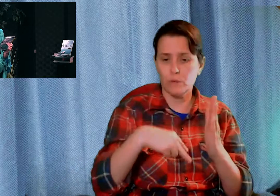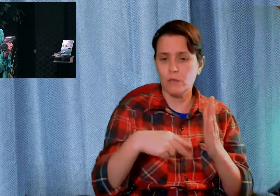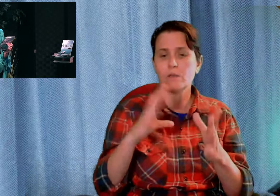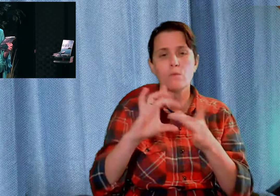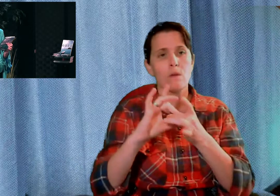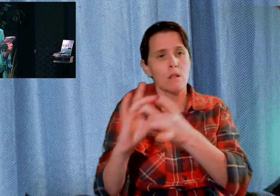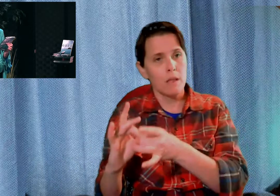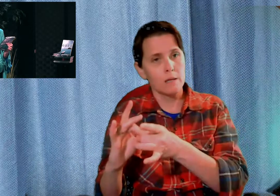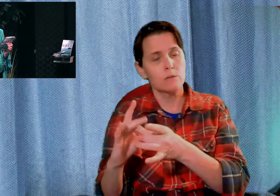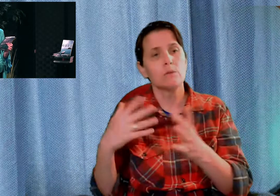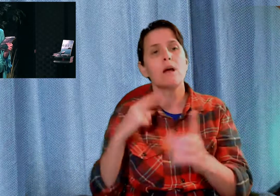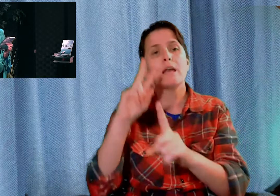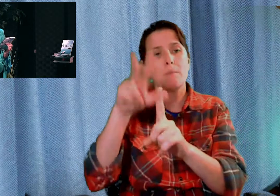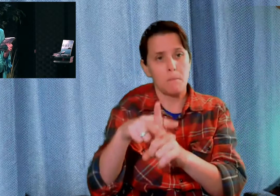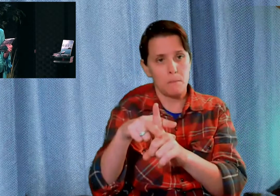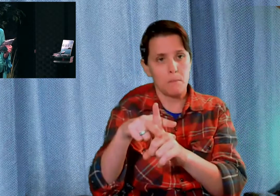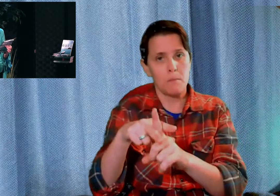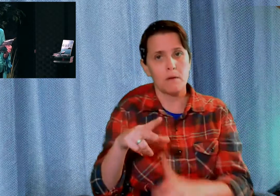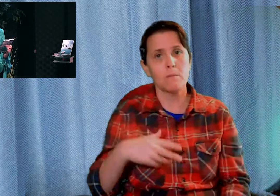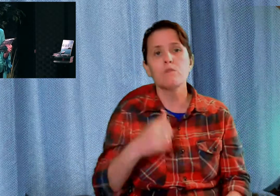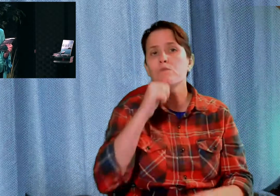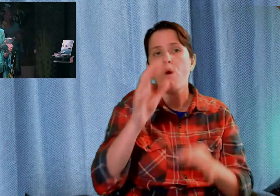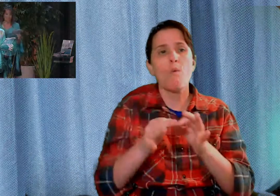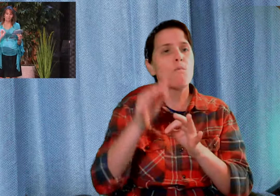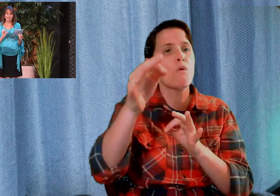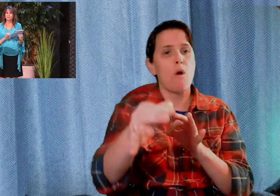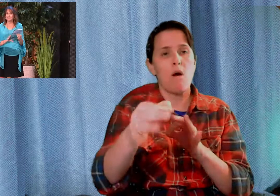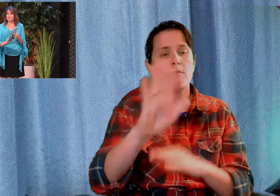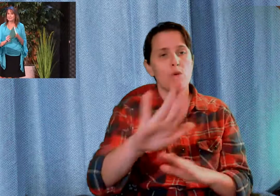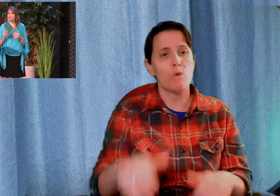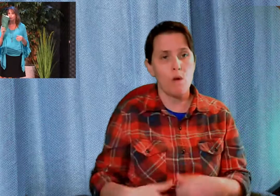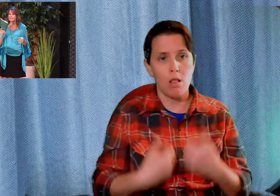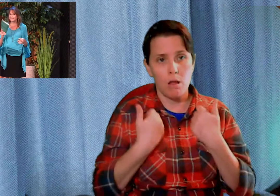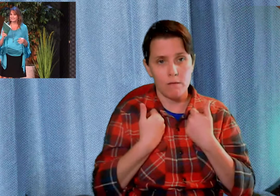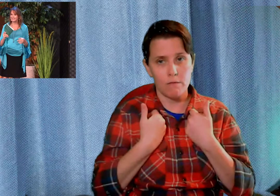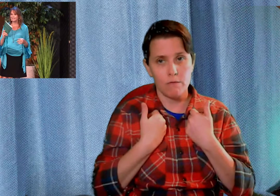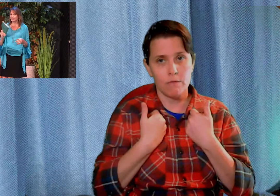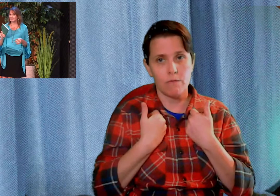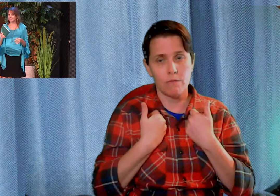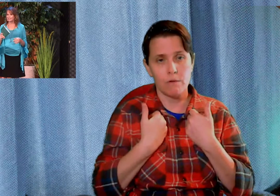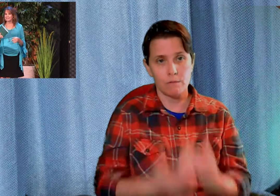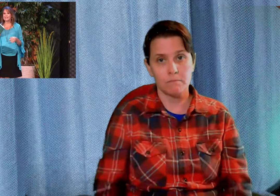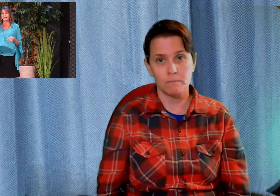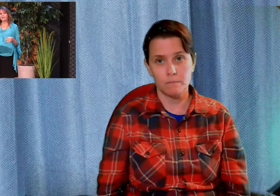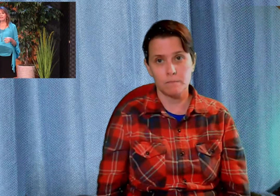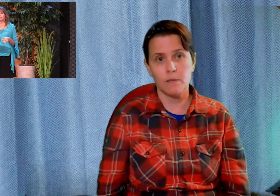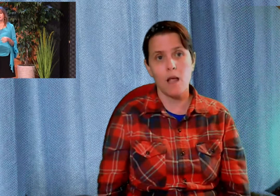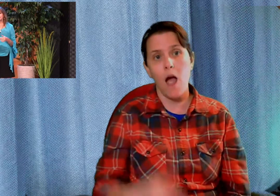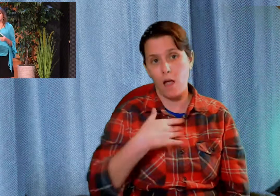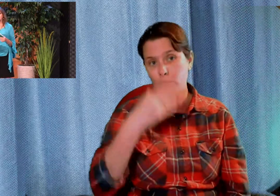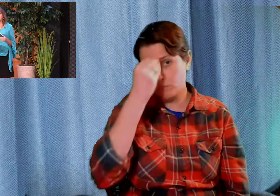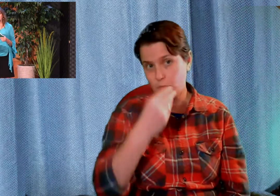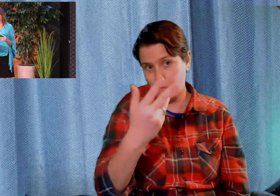what can begin right now, your life. I recommend you reading Falling into Ease. I